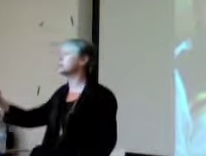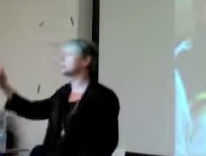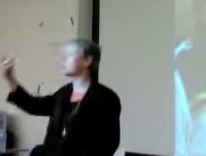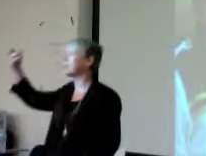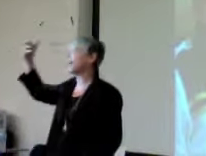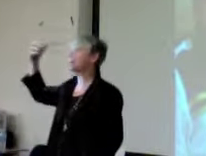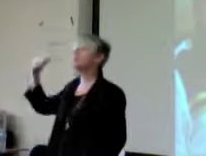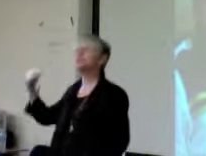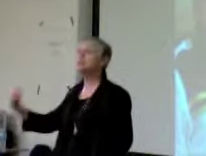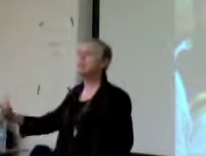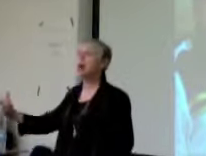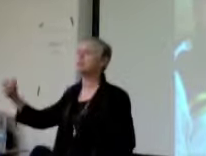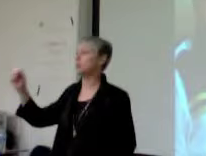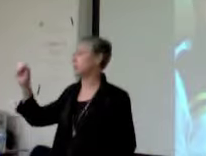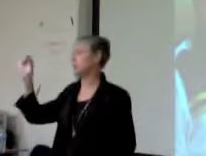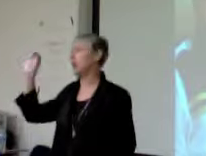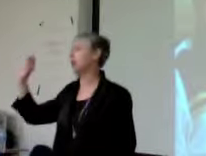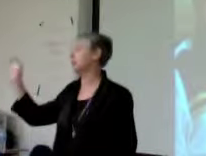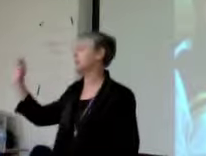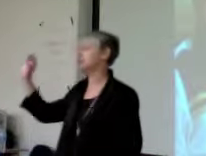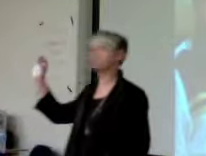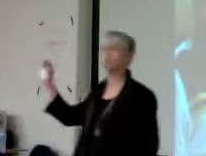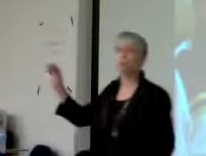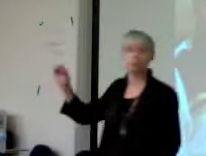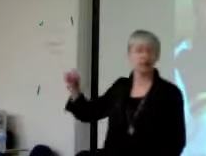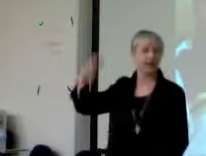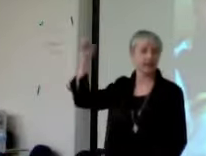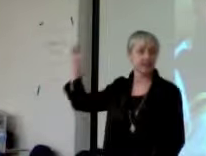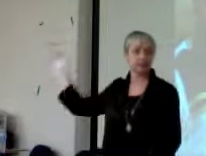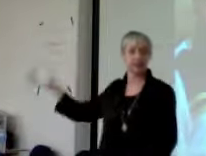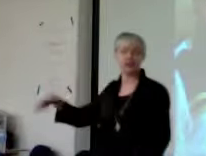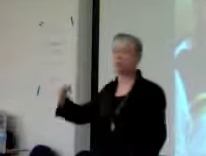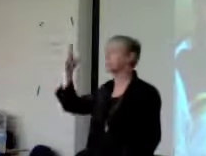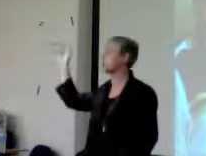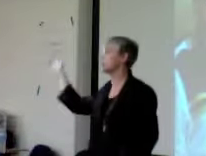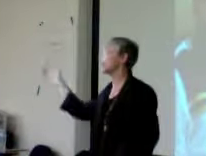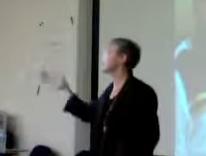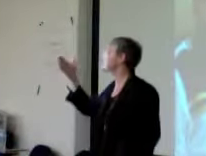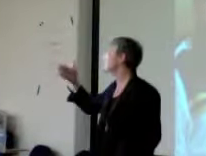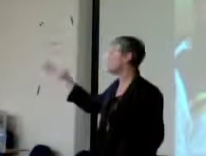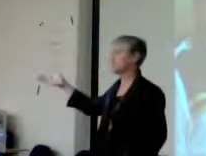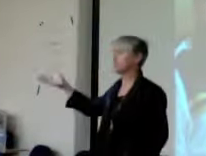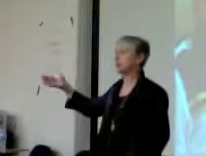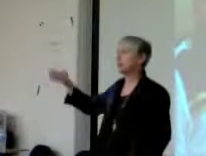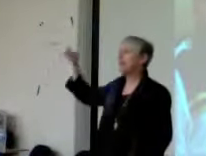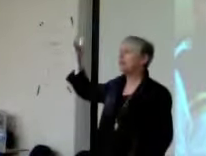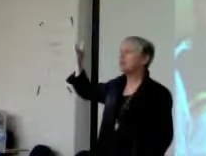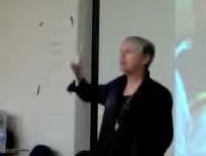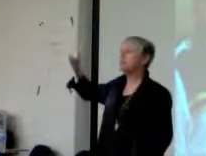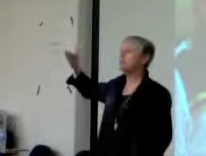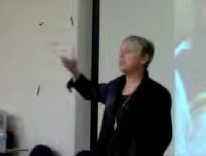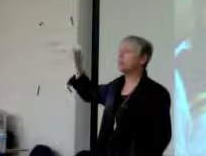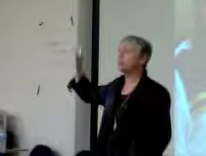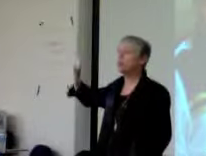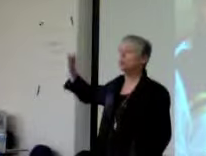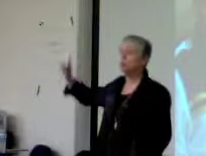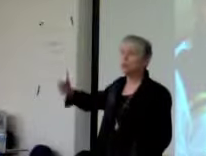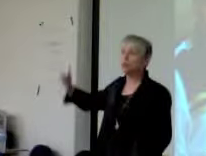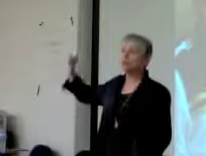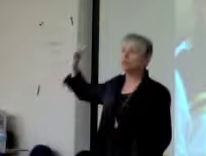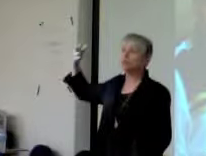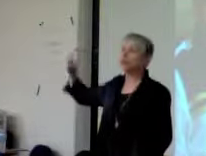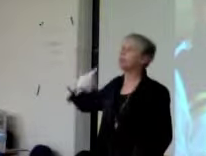phenomenally cool. And it's phenomenally cutting edge or breaking ice or whatever that word was. Seriously. And the idea that what